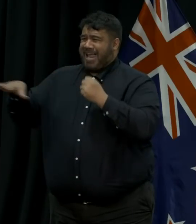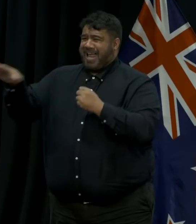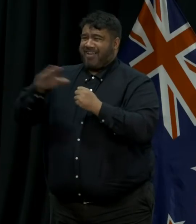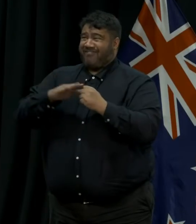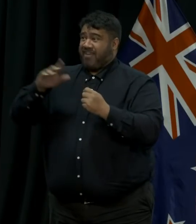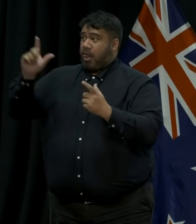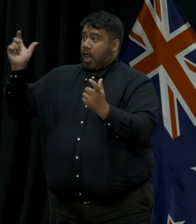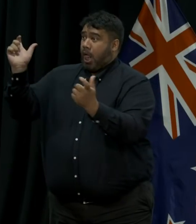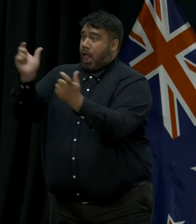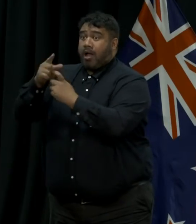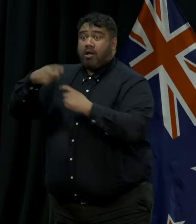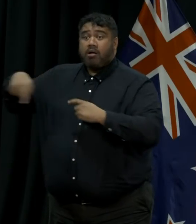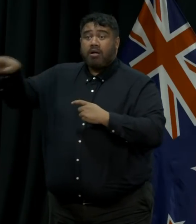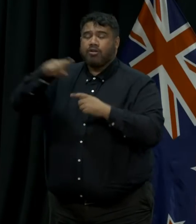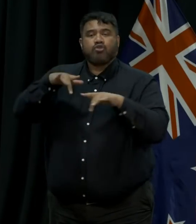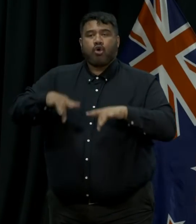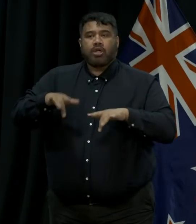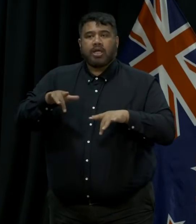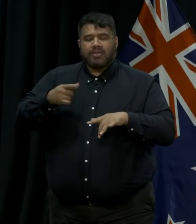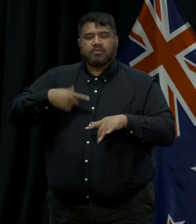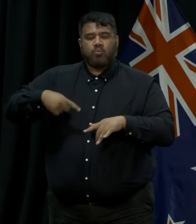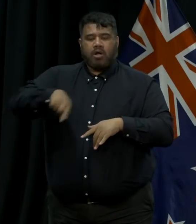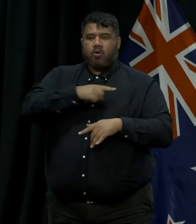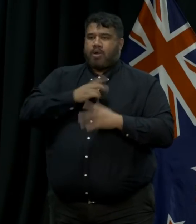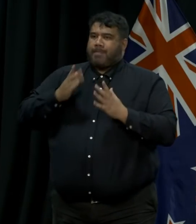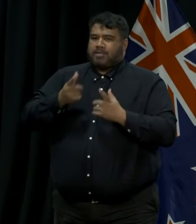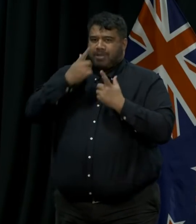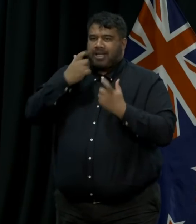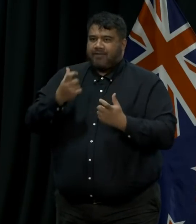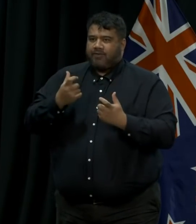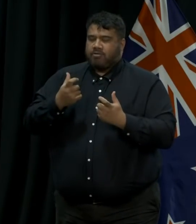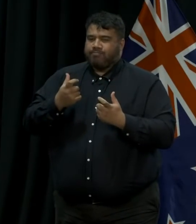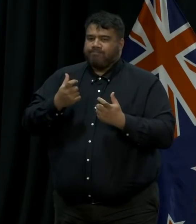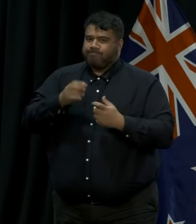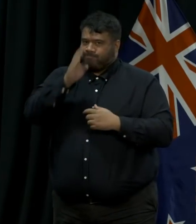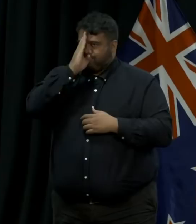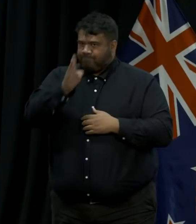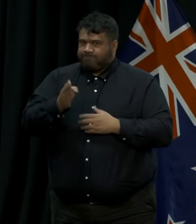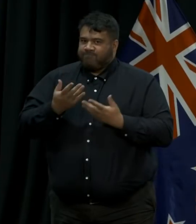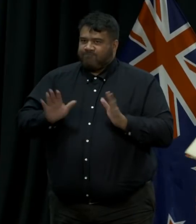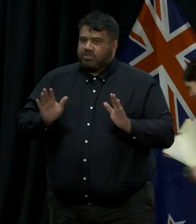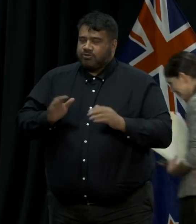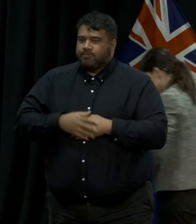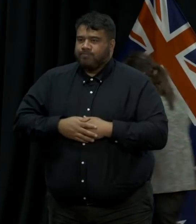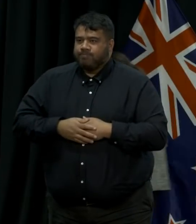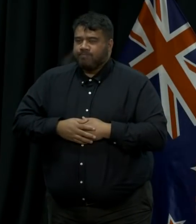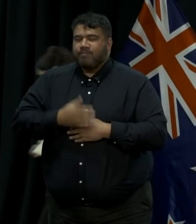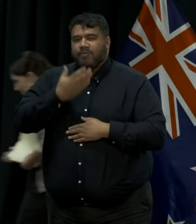extraordinarily careful, and I send that message to the opposition. Last one, thank you.